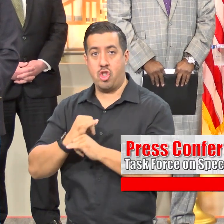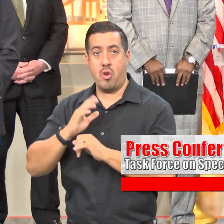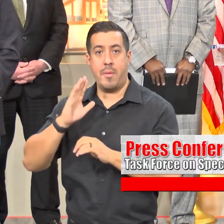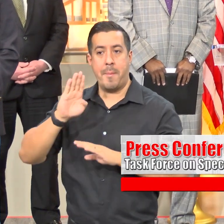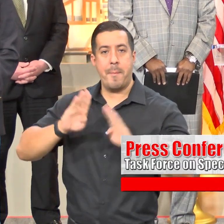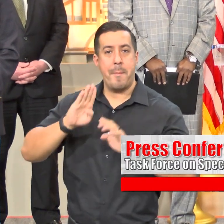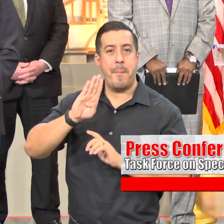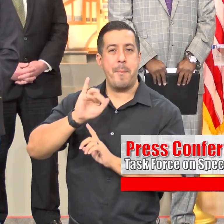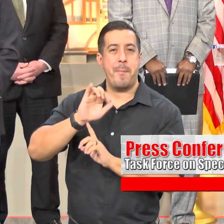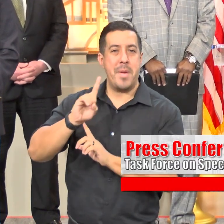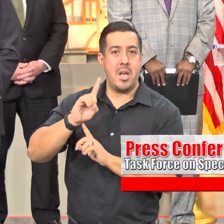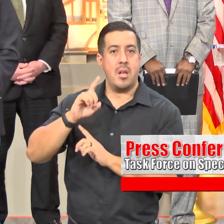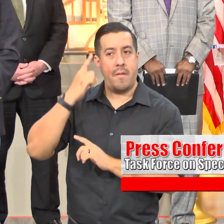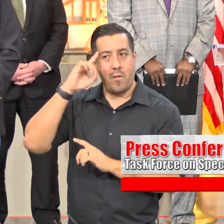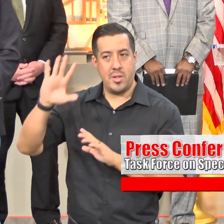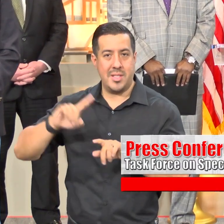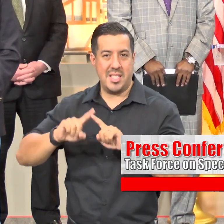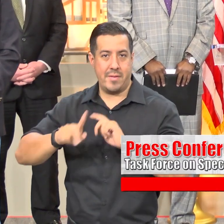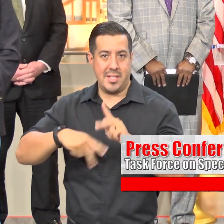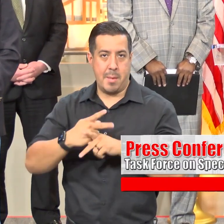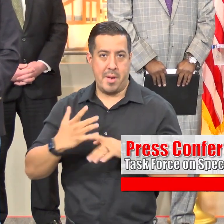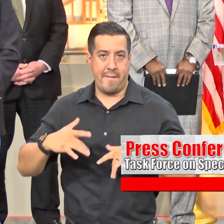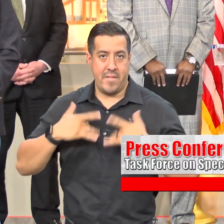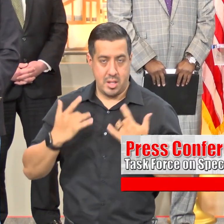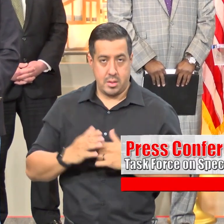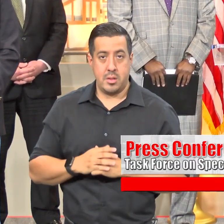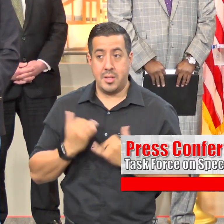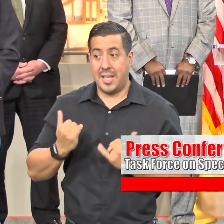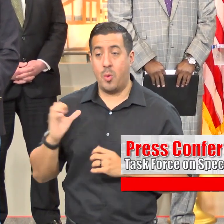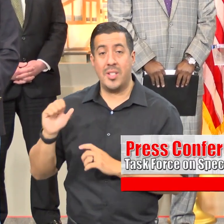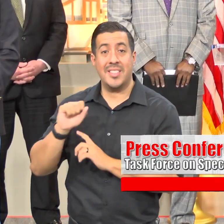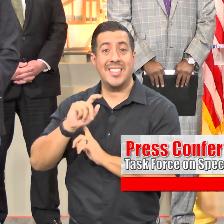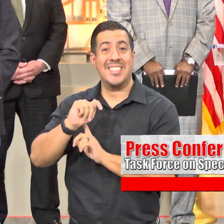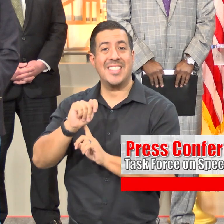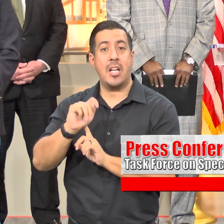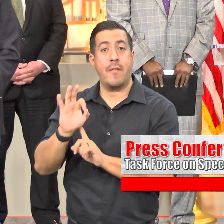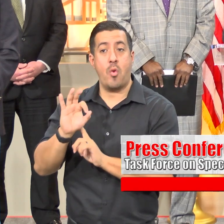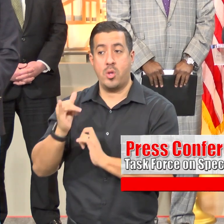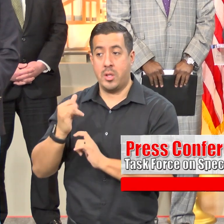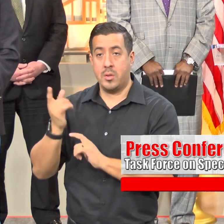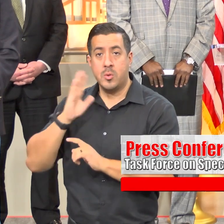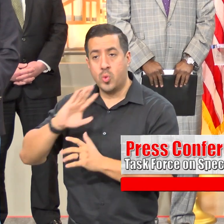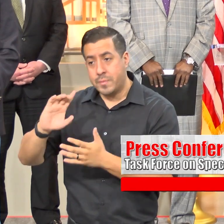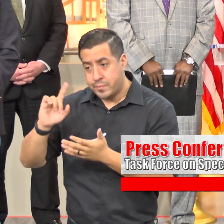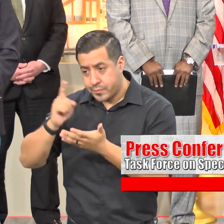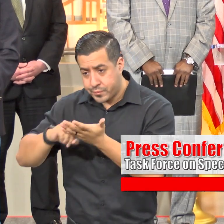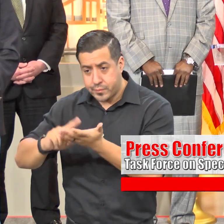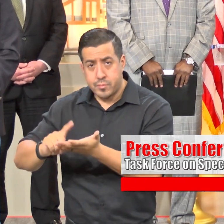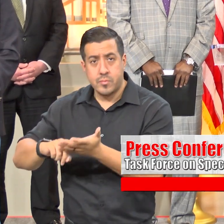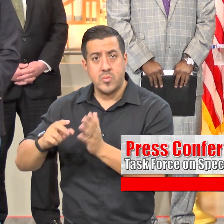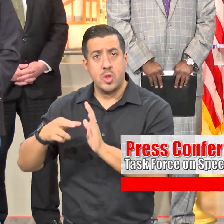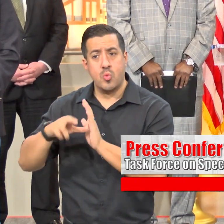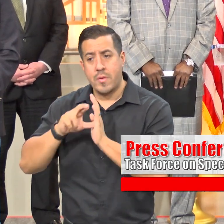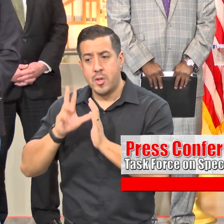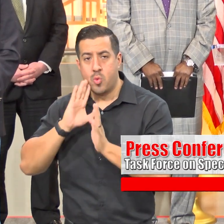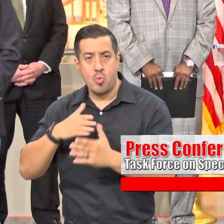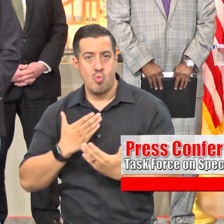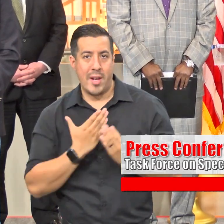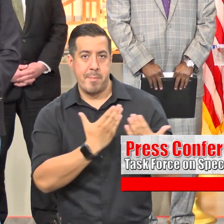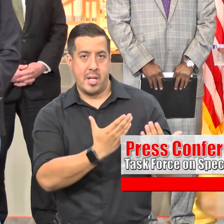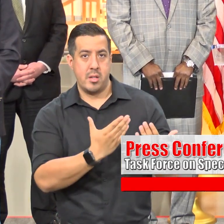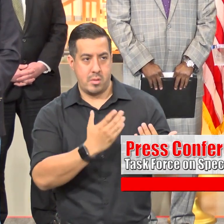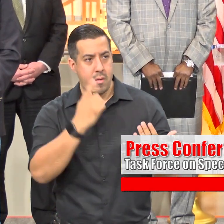events. The Special Events Task Force is being created to review and make recommendations